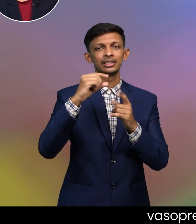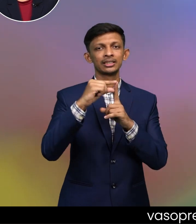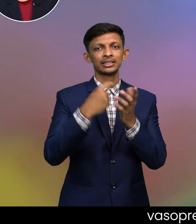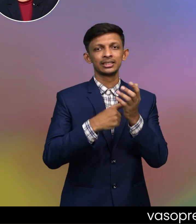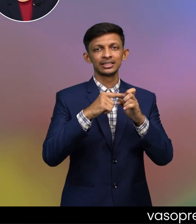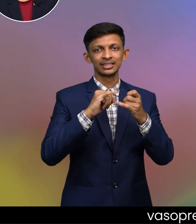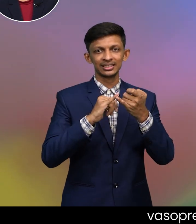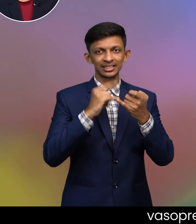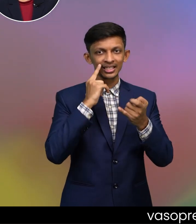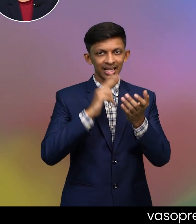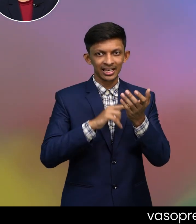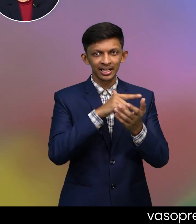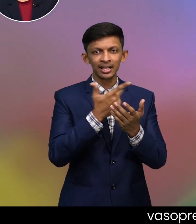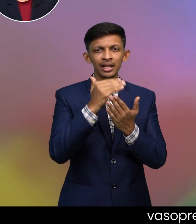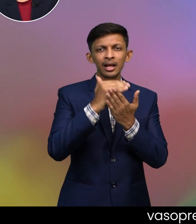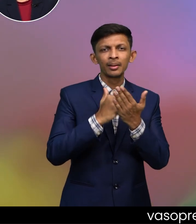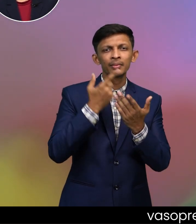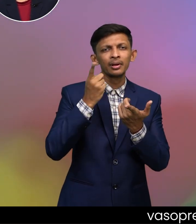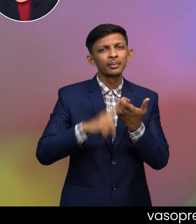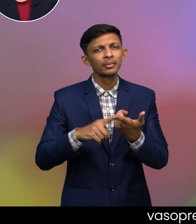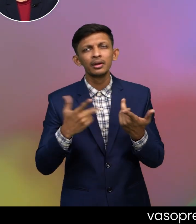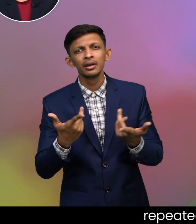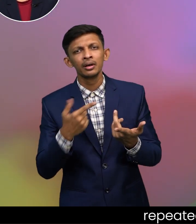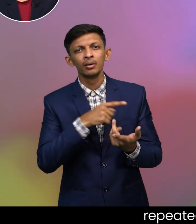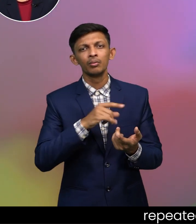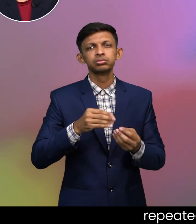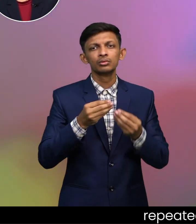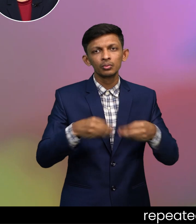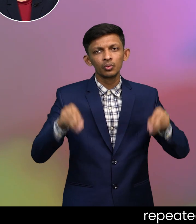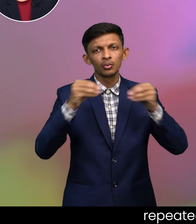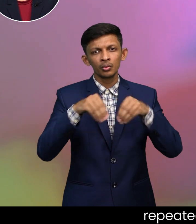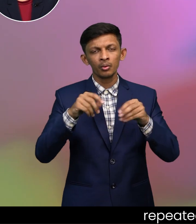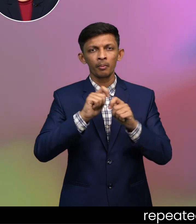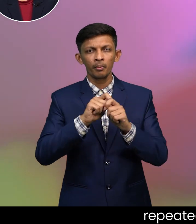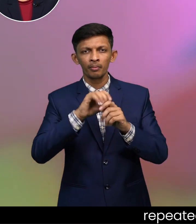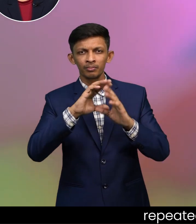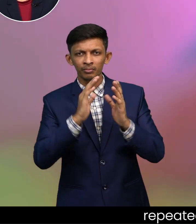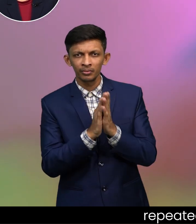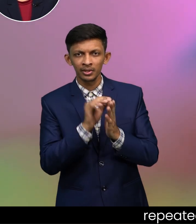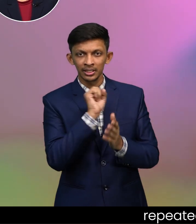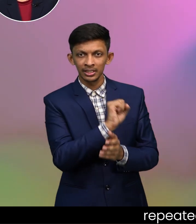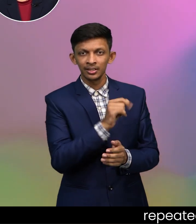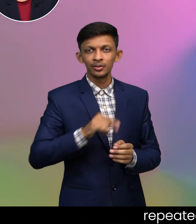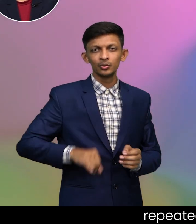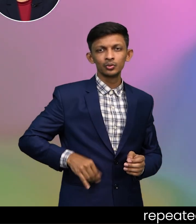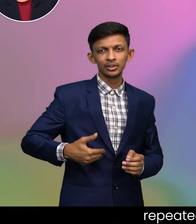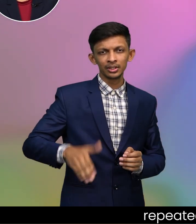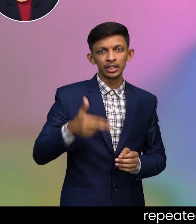The absence of vasopressin hormone produces dilute urine.